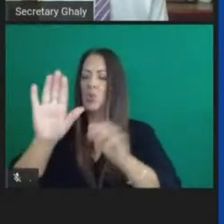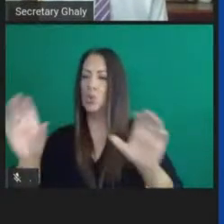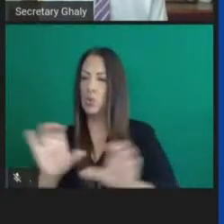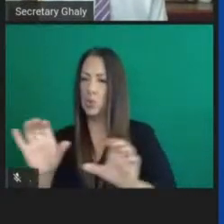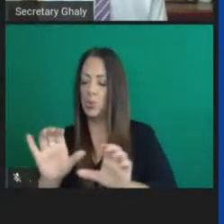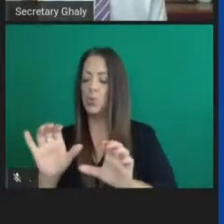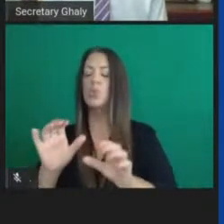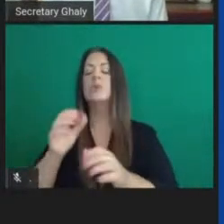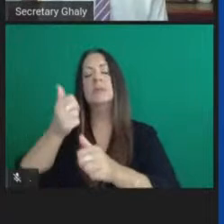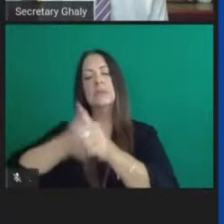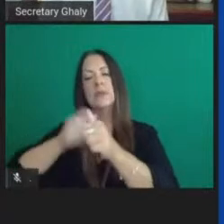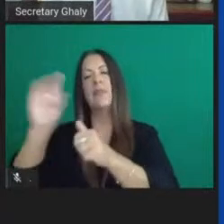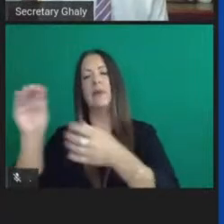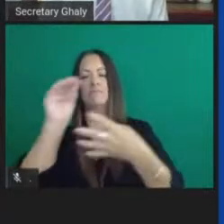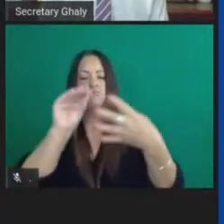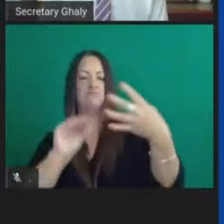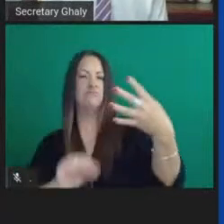counties,